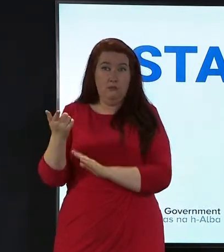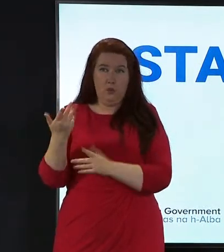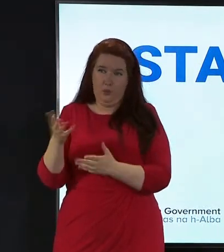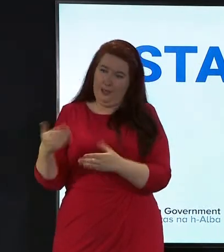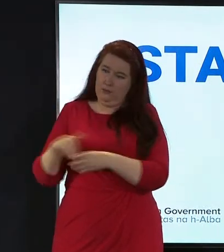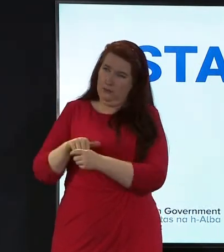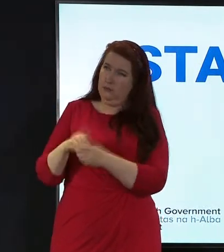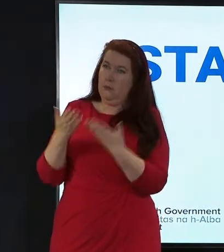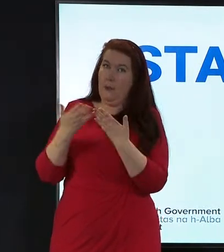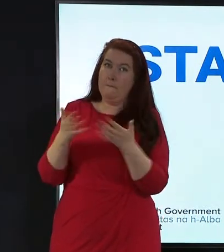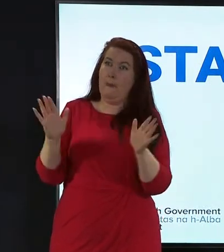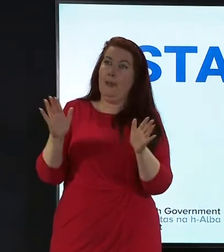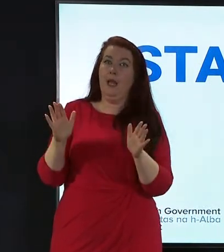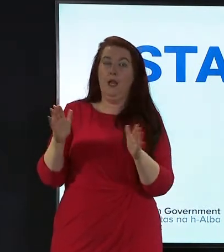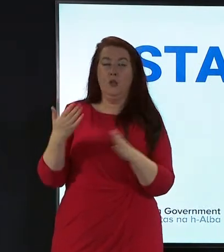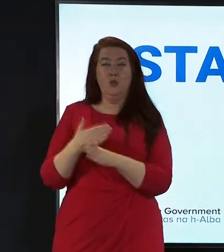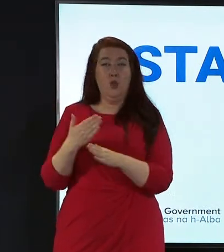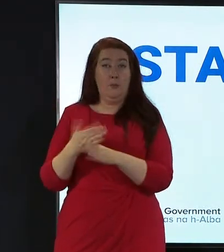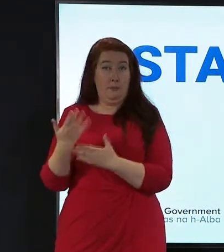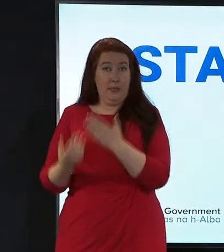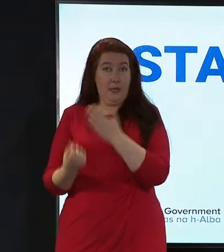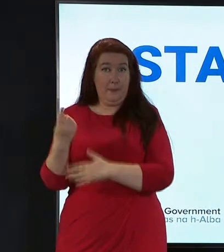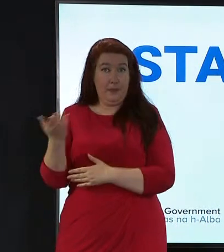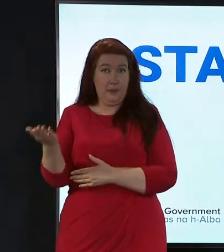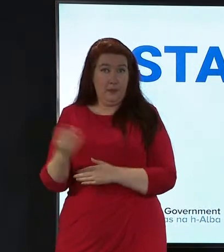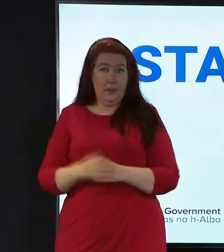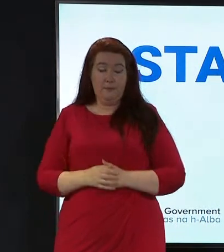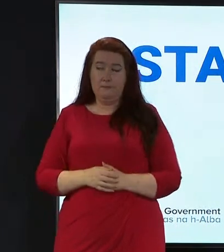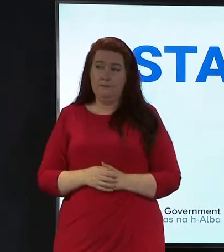such public-facing roles during this pandemic?